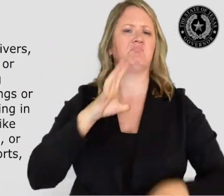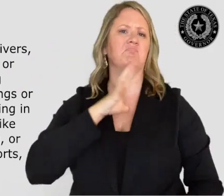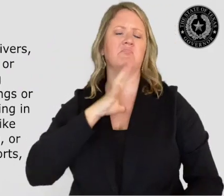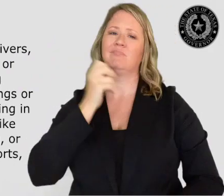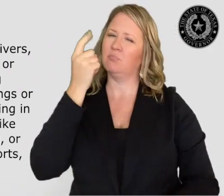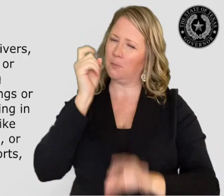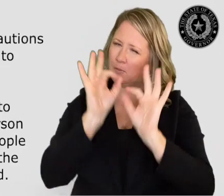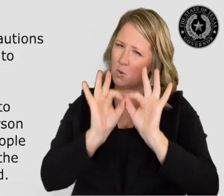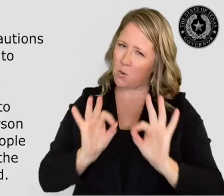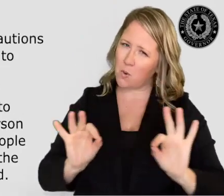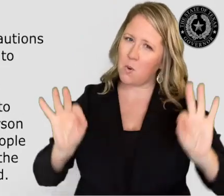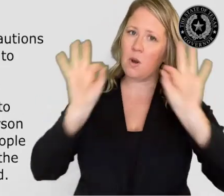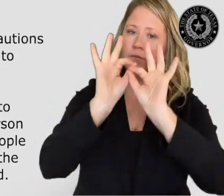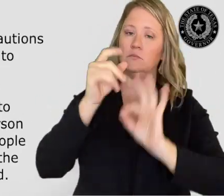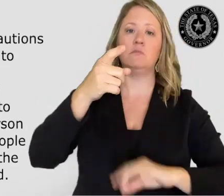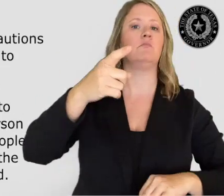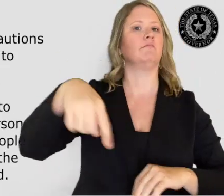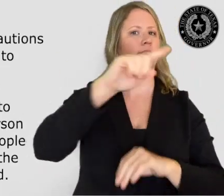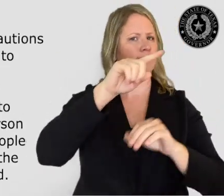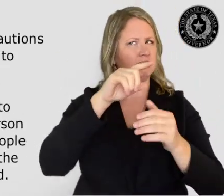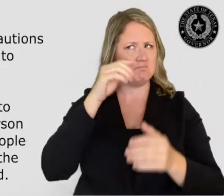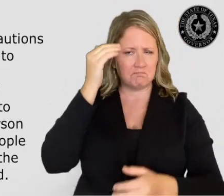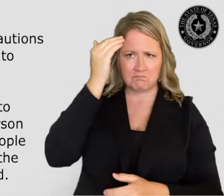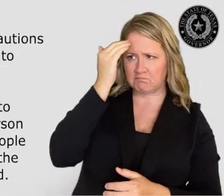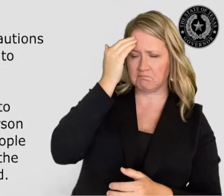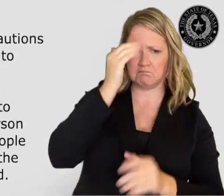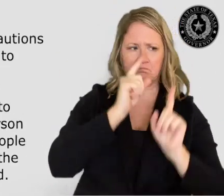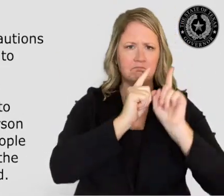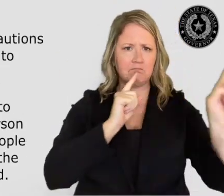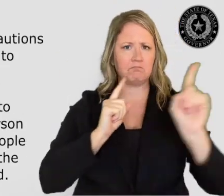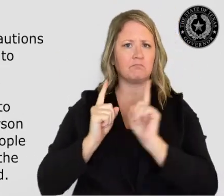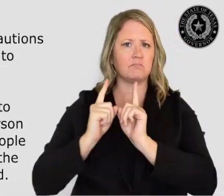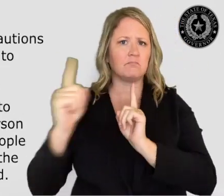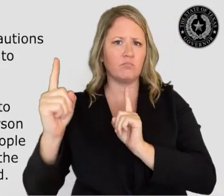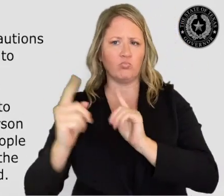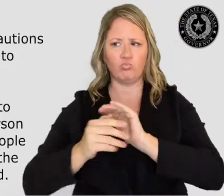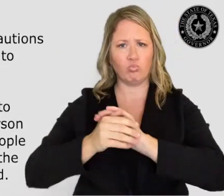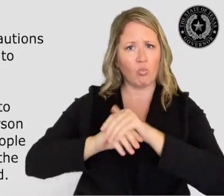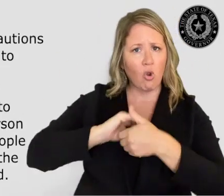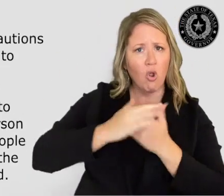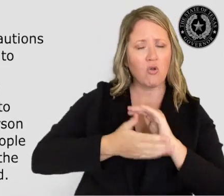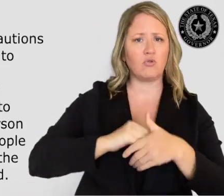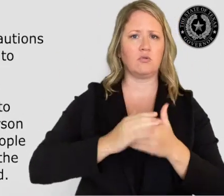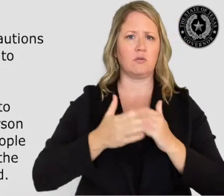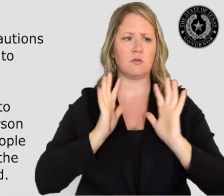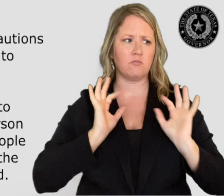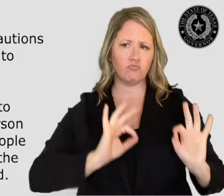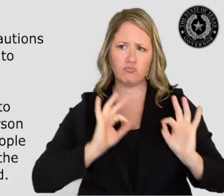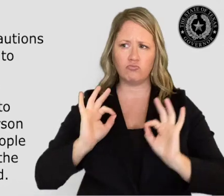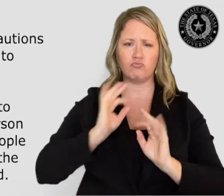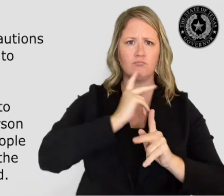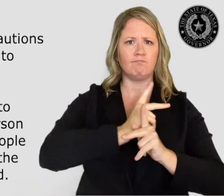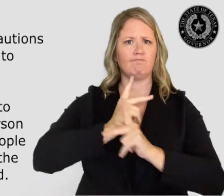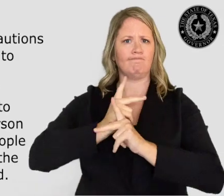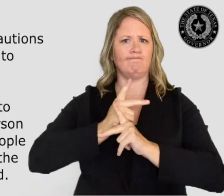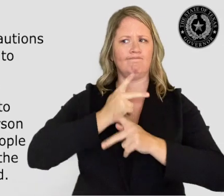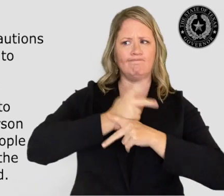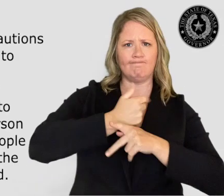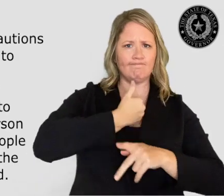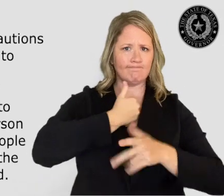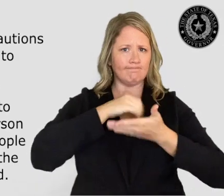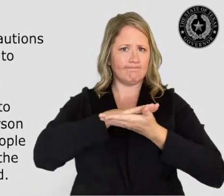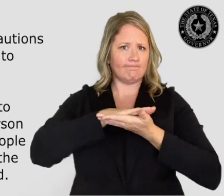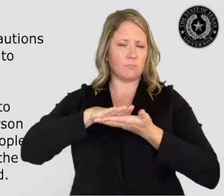other outdoor sports, so long as the necessary precautions are maintained to reduce the transmission of COVID-19 and